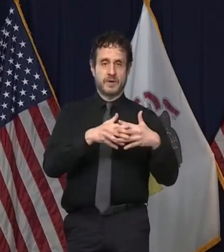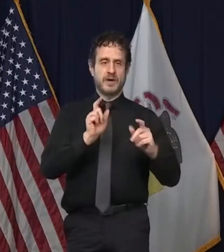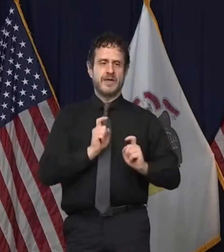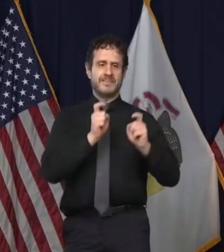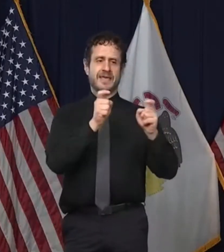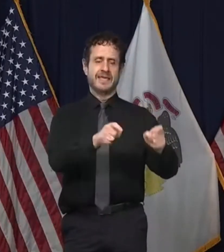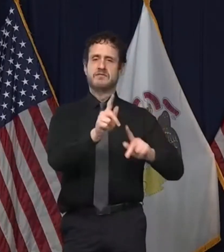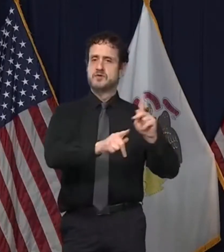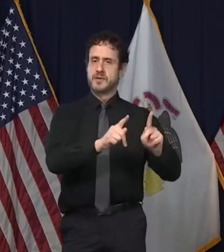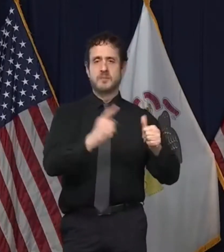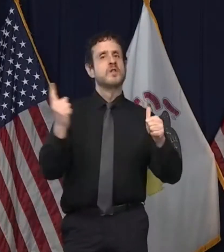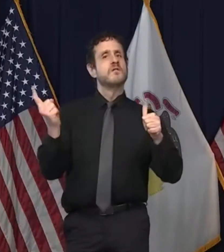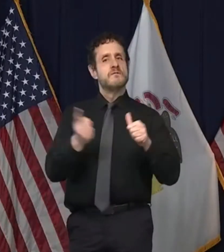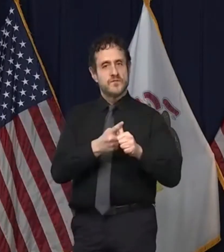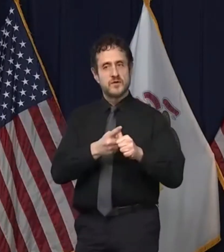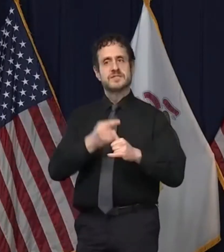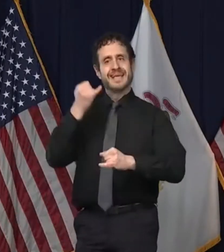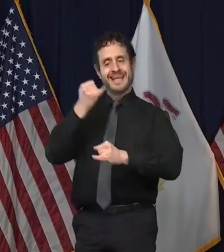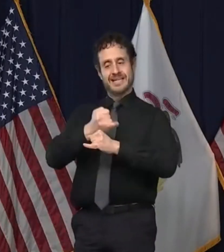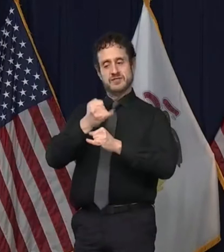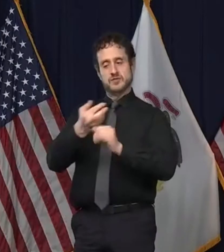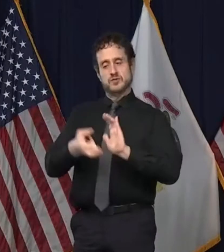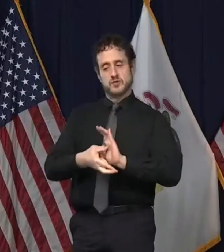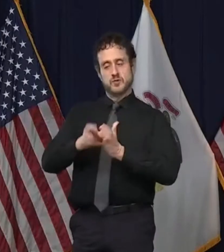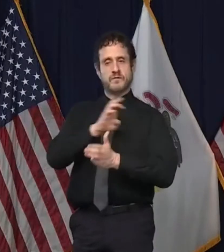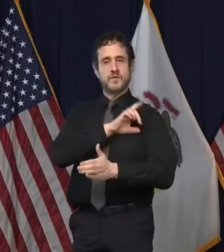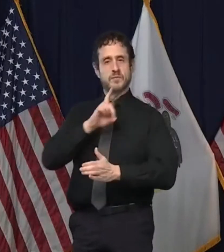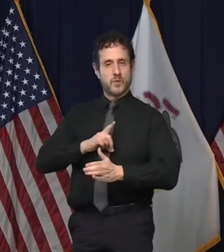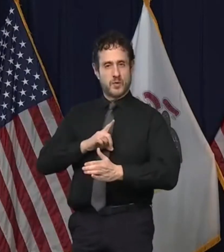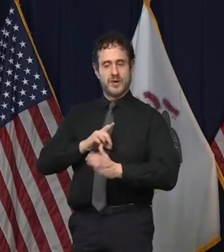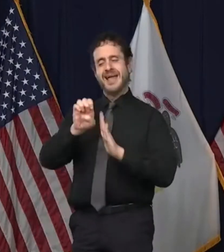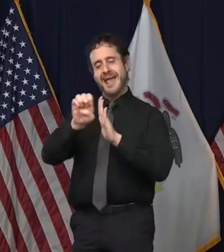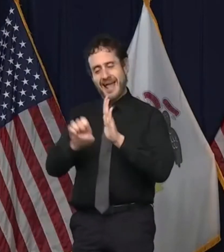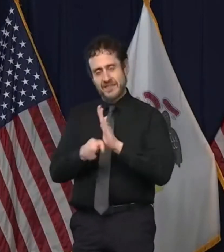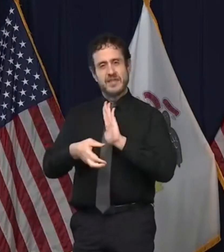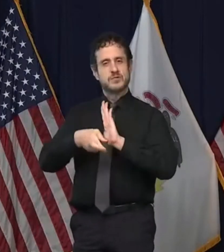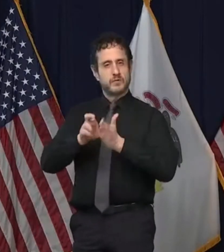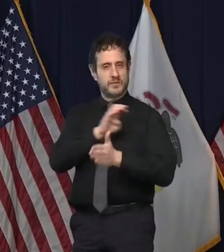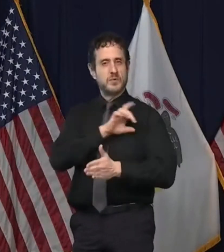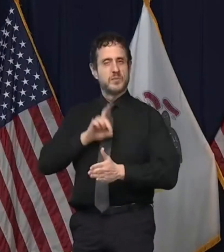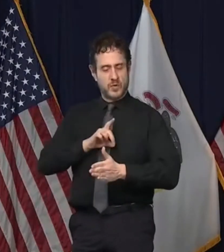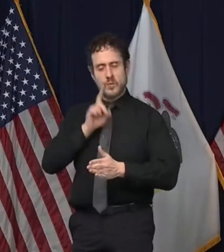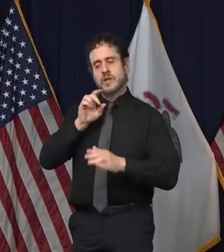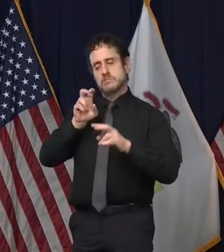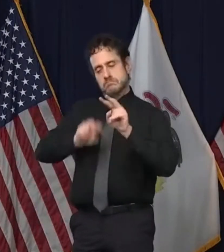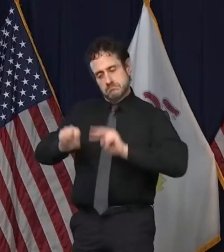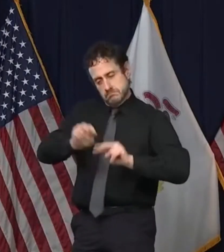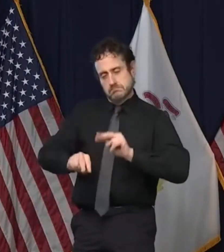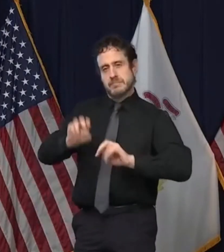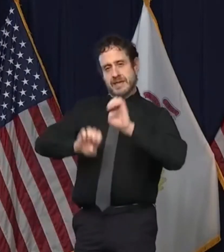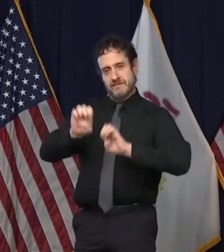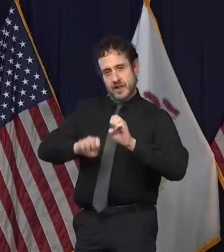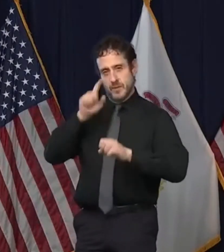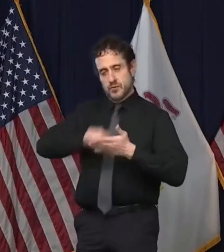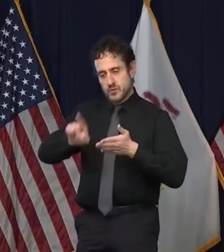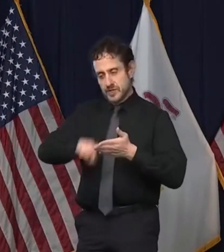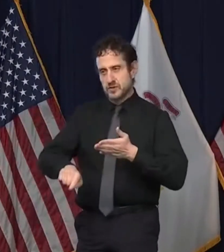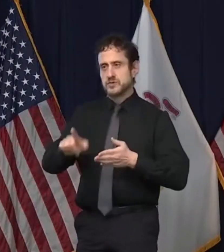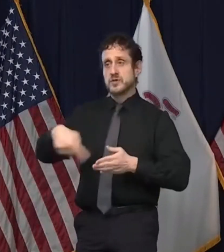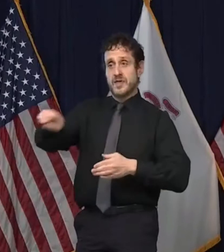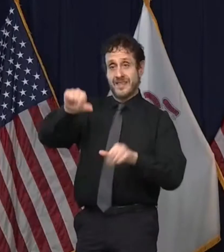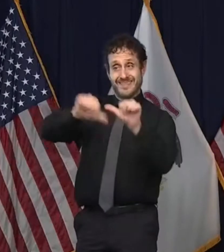extensively by institutional review boards. These are independent groups of scientists who help ensure